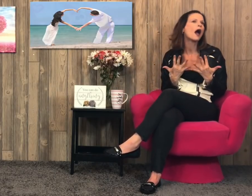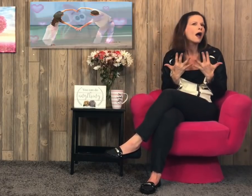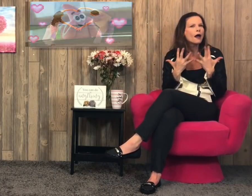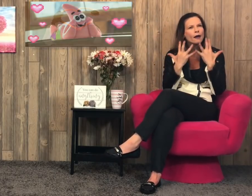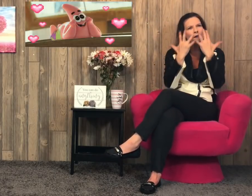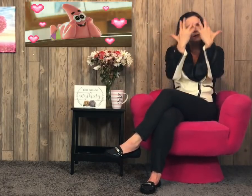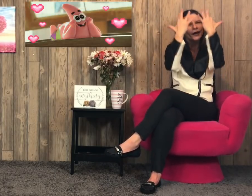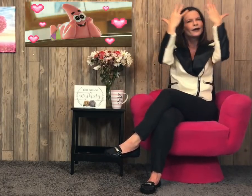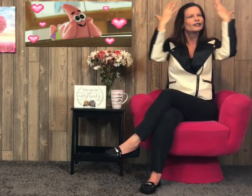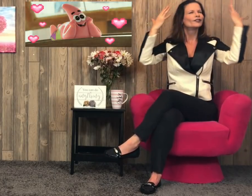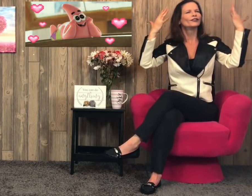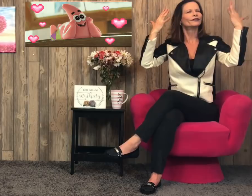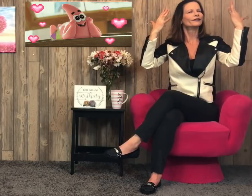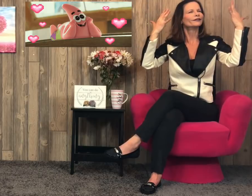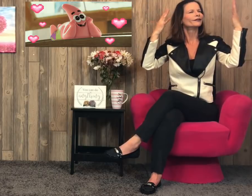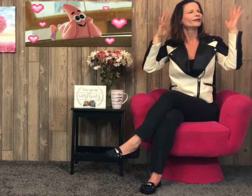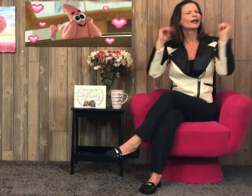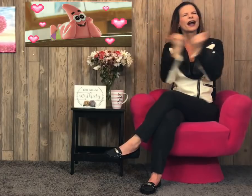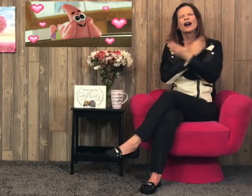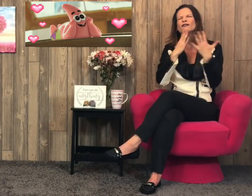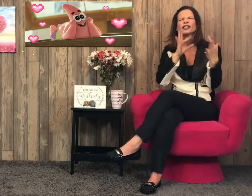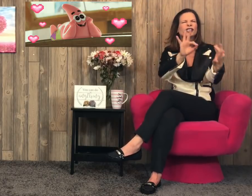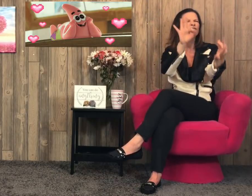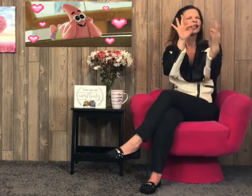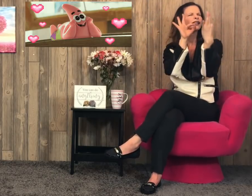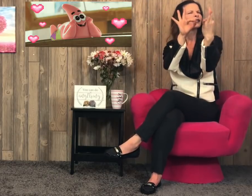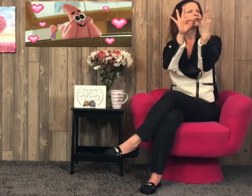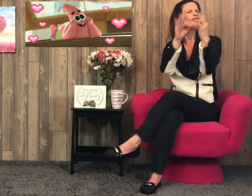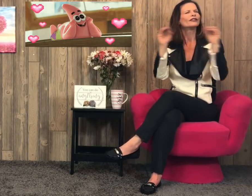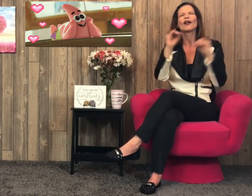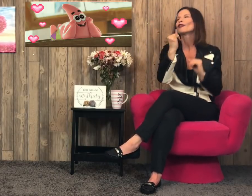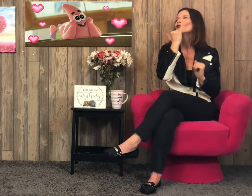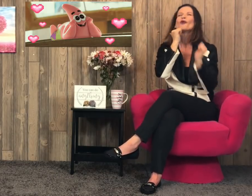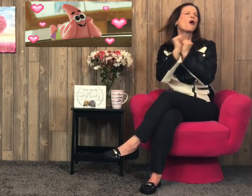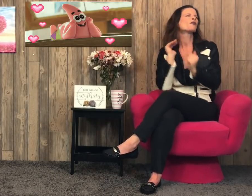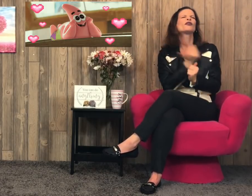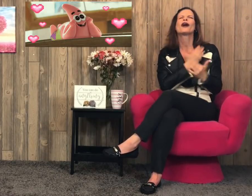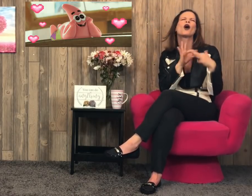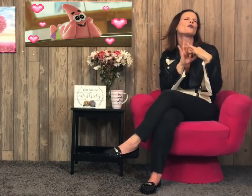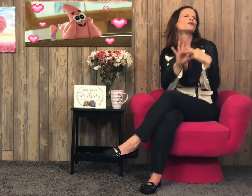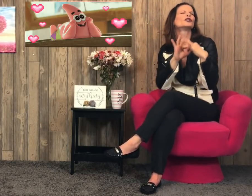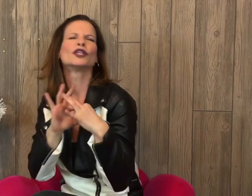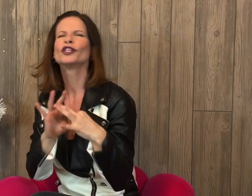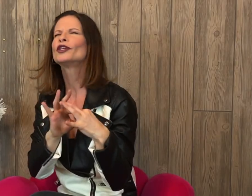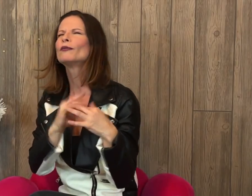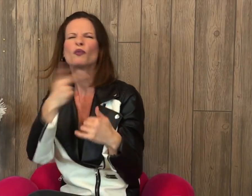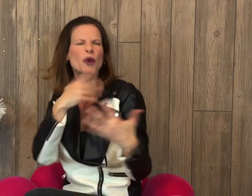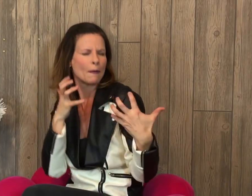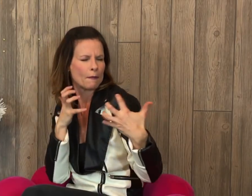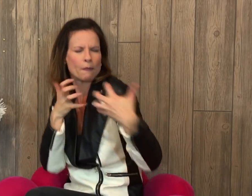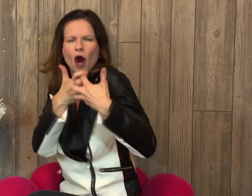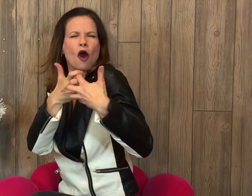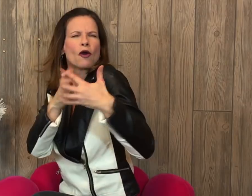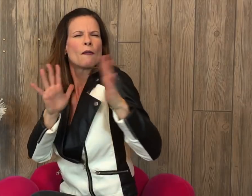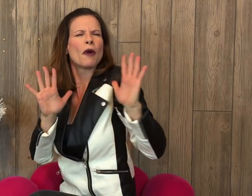For some people, it's love at first sight. Everything is perfect in the beginning, nothing's wrong in the relationship, a perfect